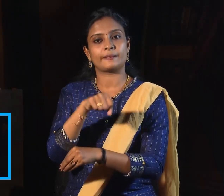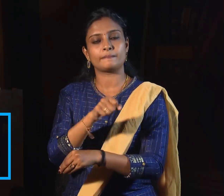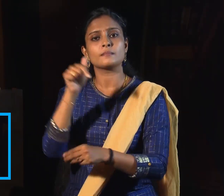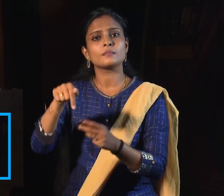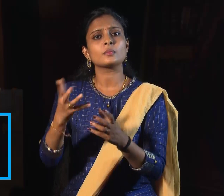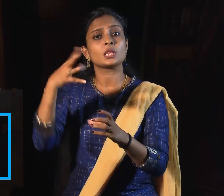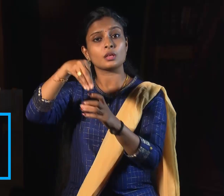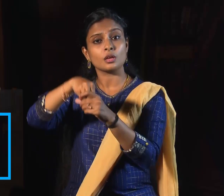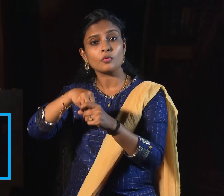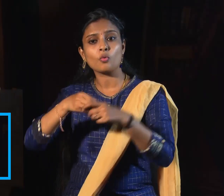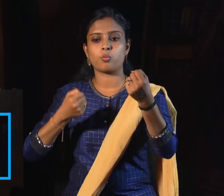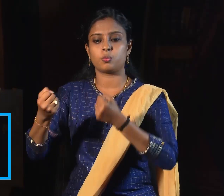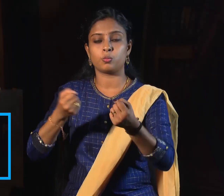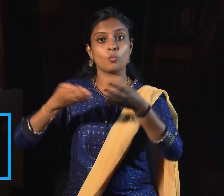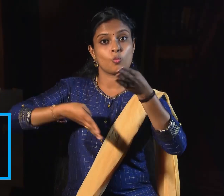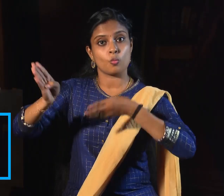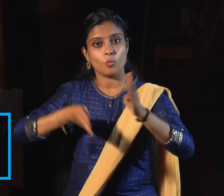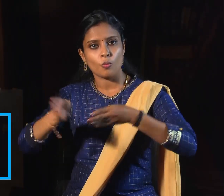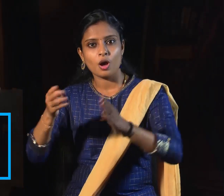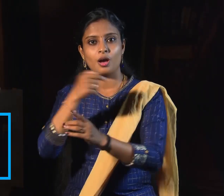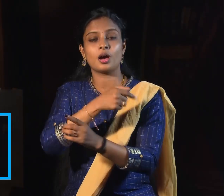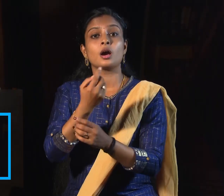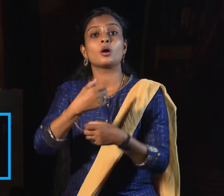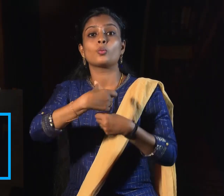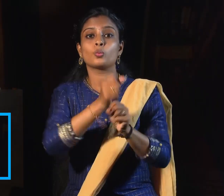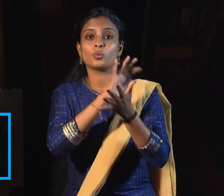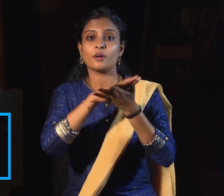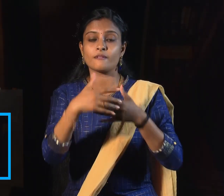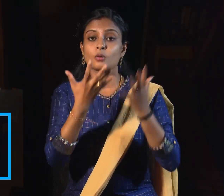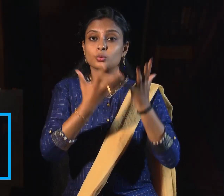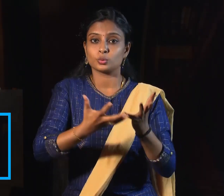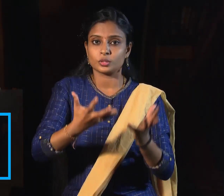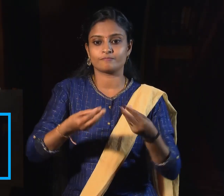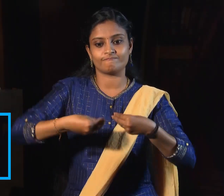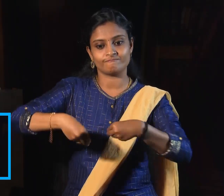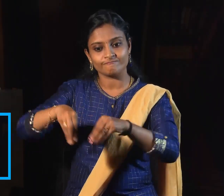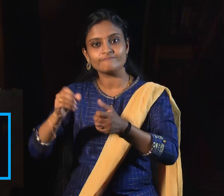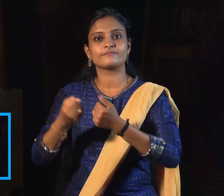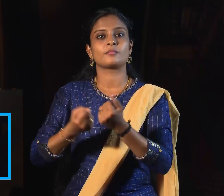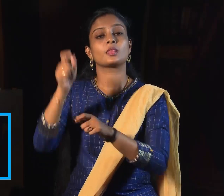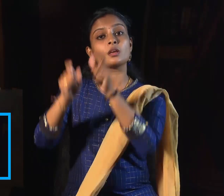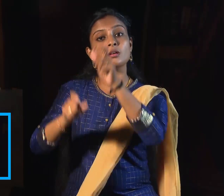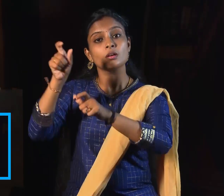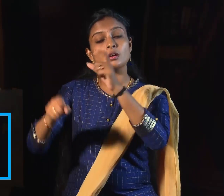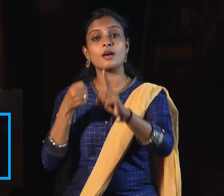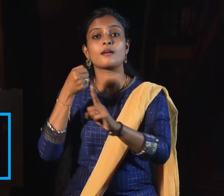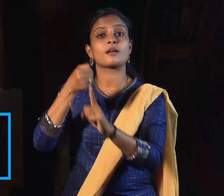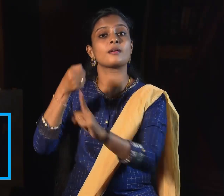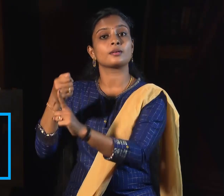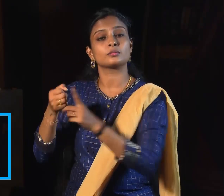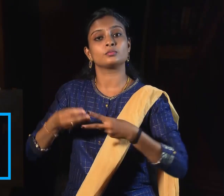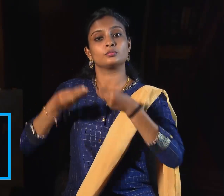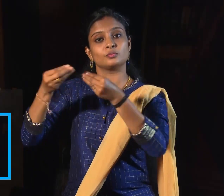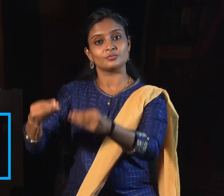includes transportation that carries manufactured goods to other tertiary businesses and then provides those products to